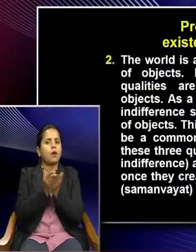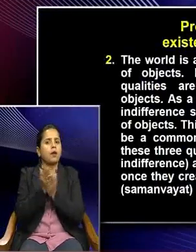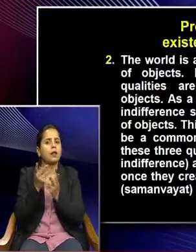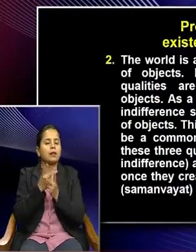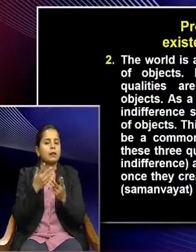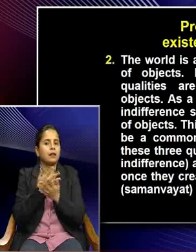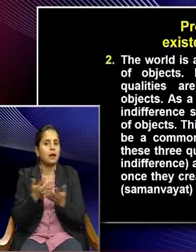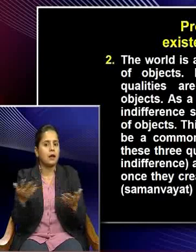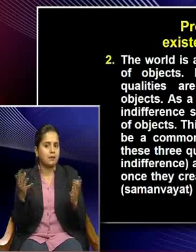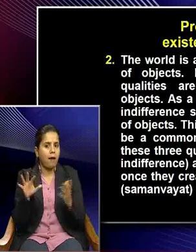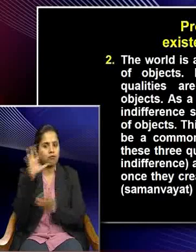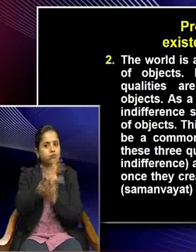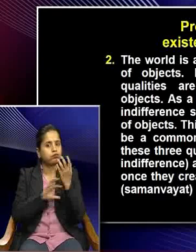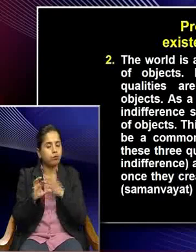objects.